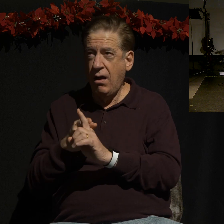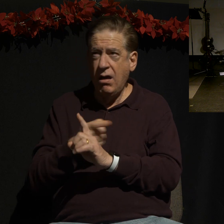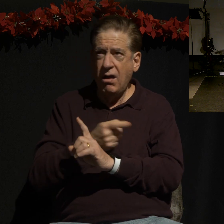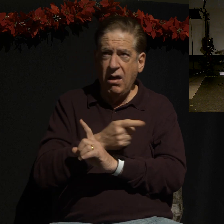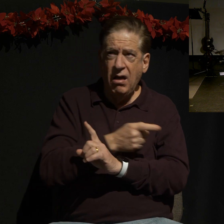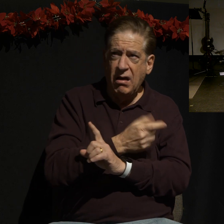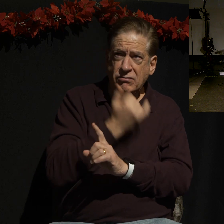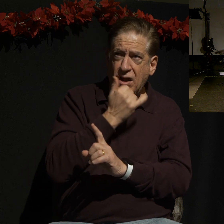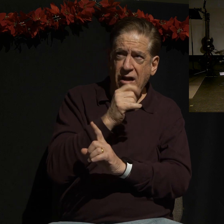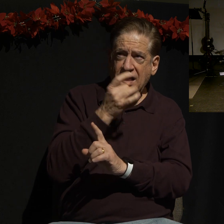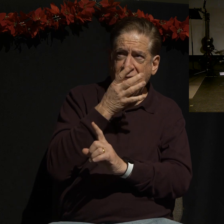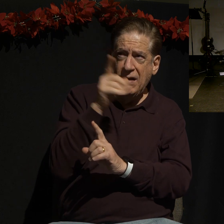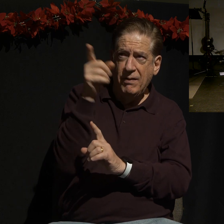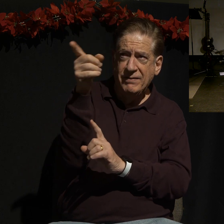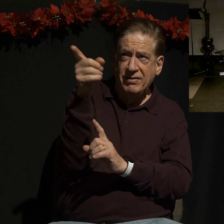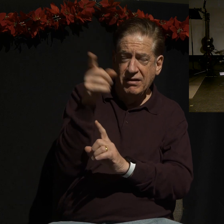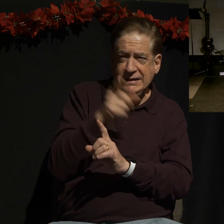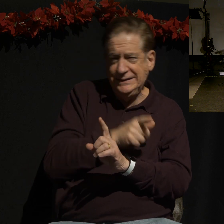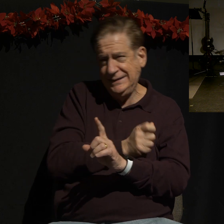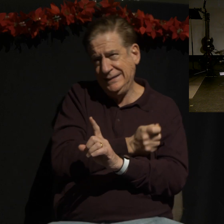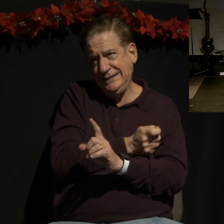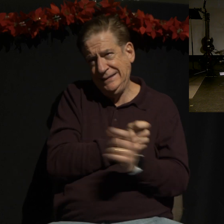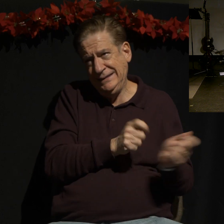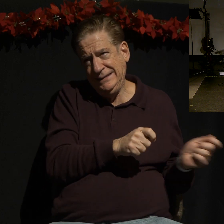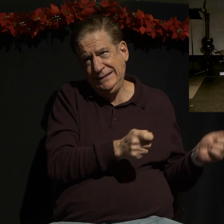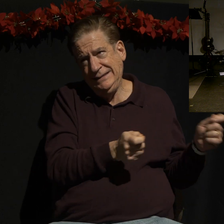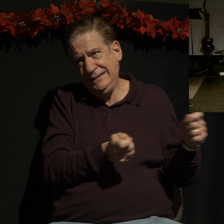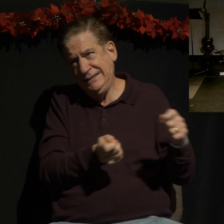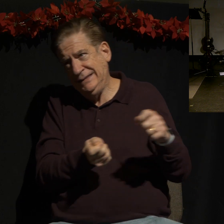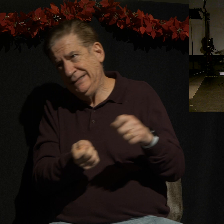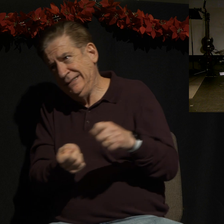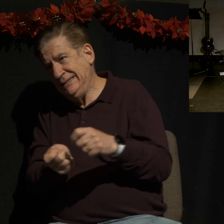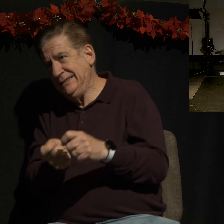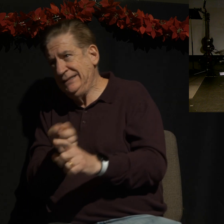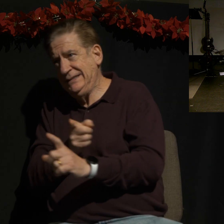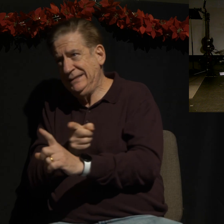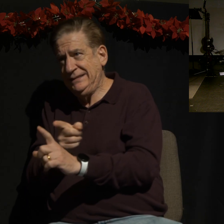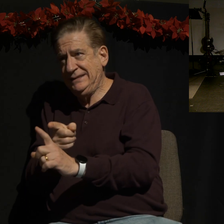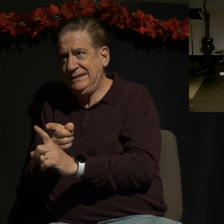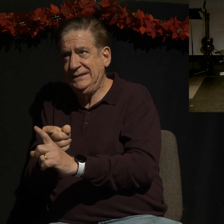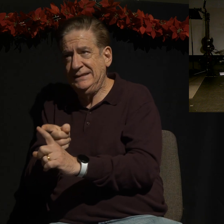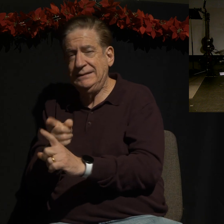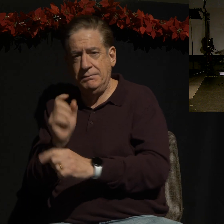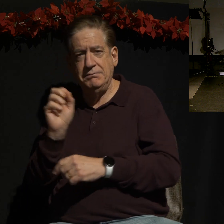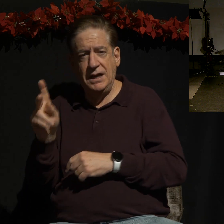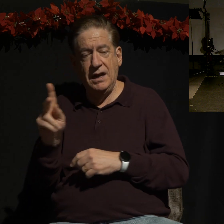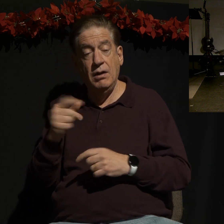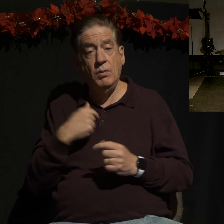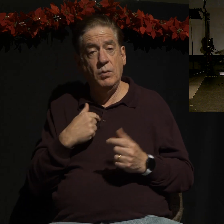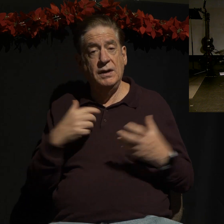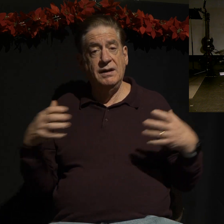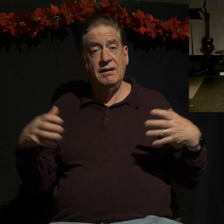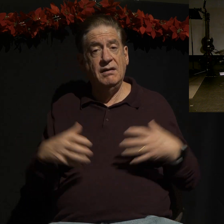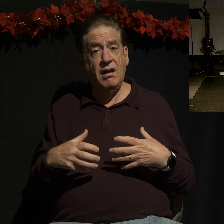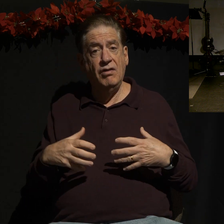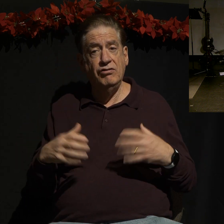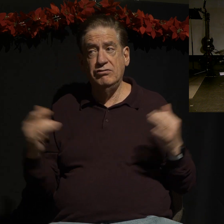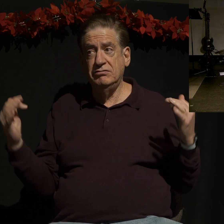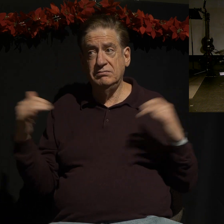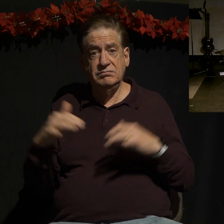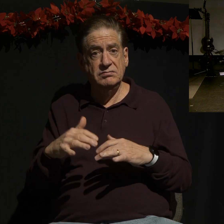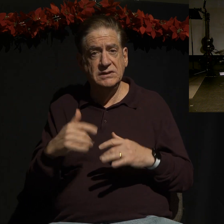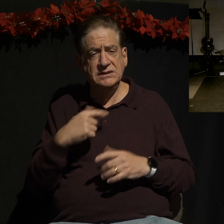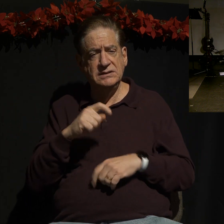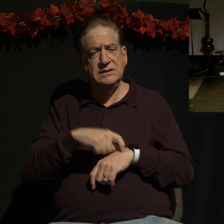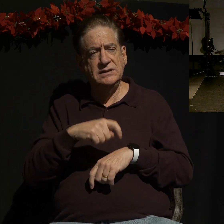see the lights over there, well, I can adjust my course and I go back, right? When we gather, it's a time